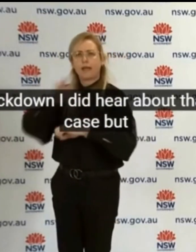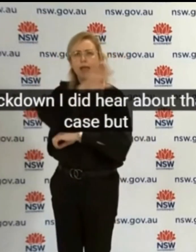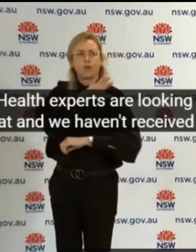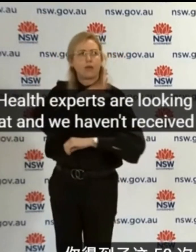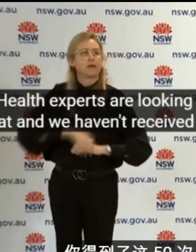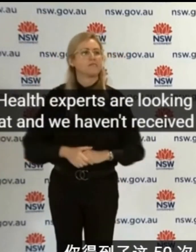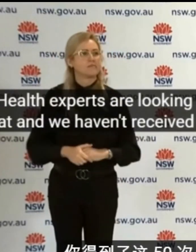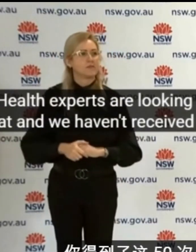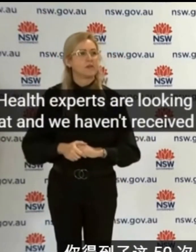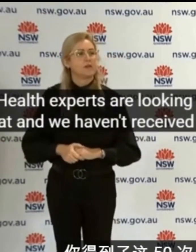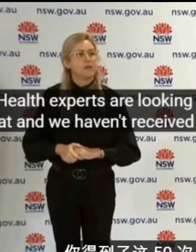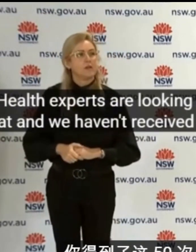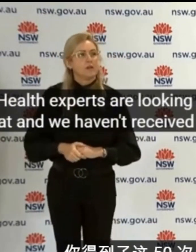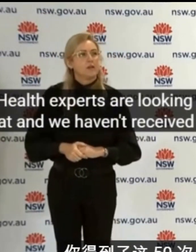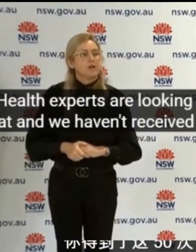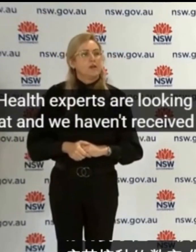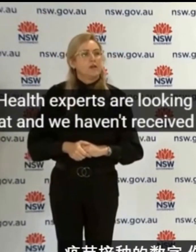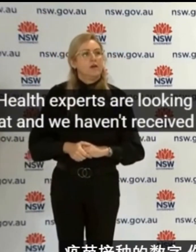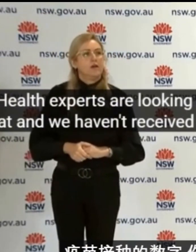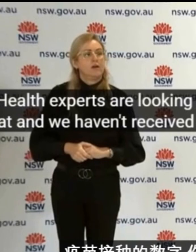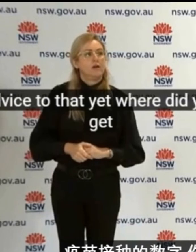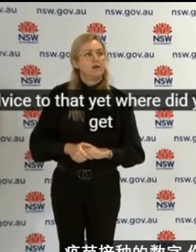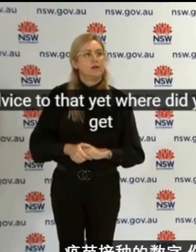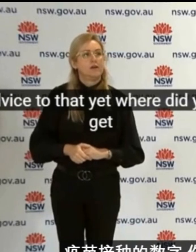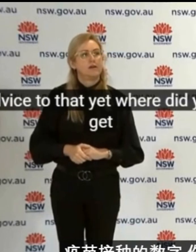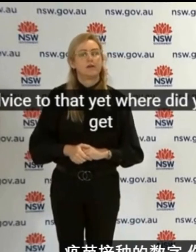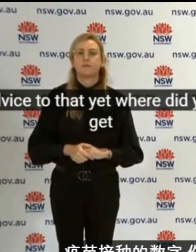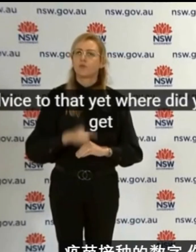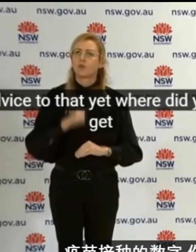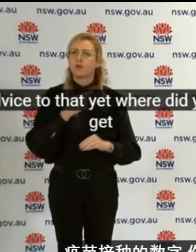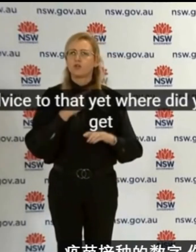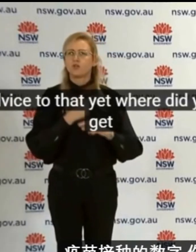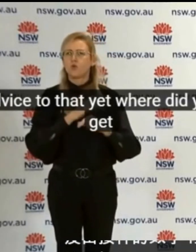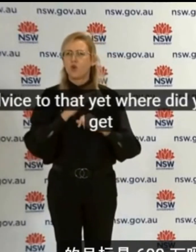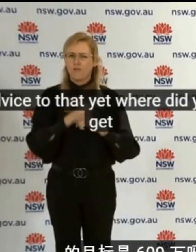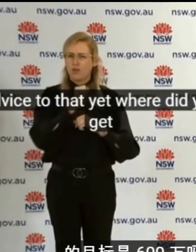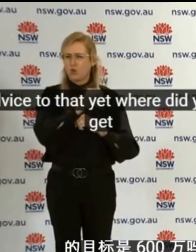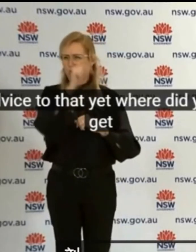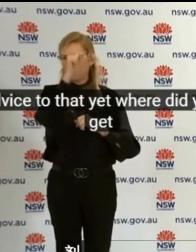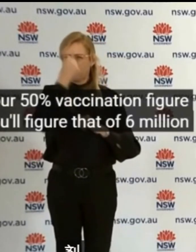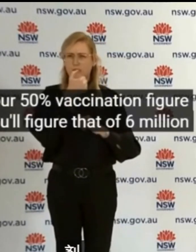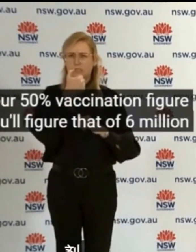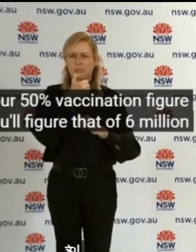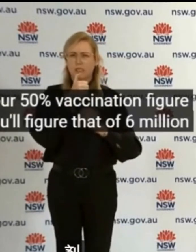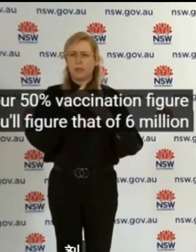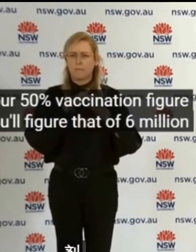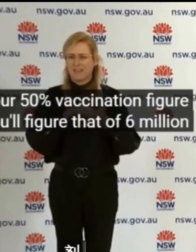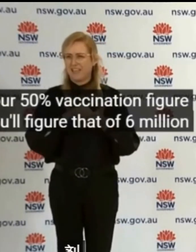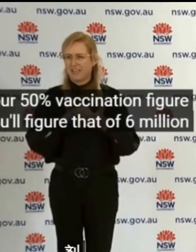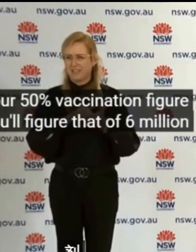50% vaccination figure, your figure of 6 million target, most of those first doses, some second